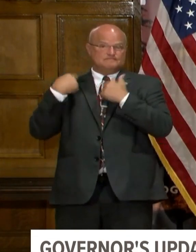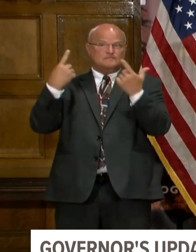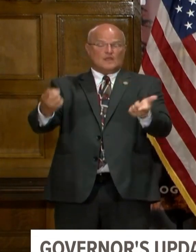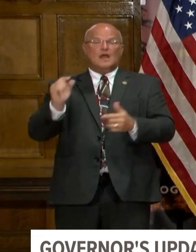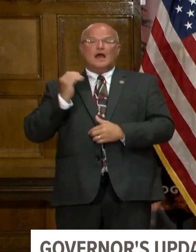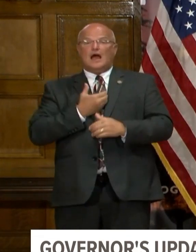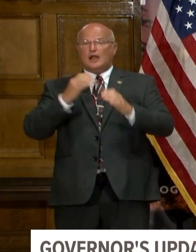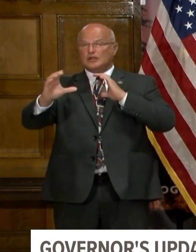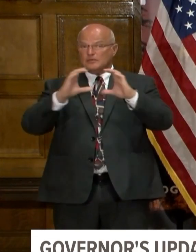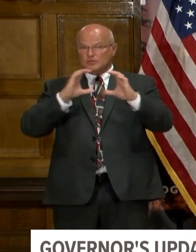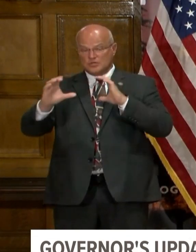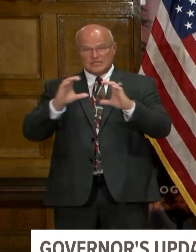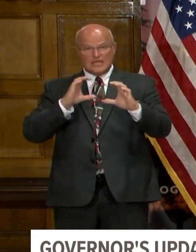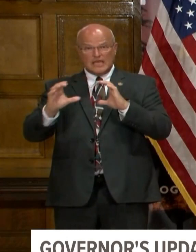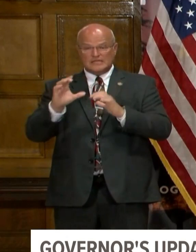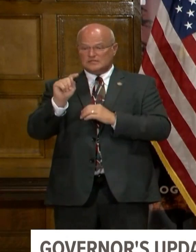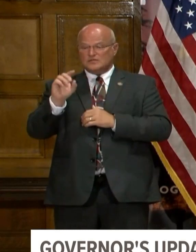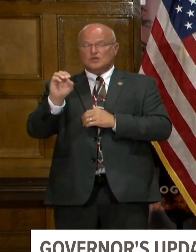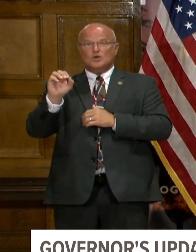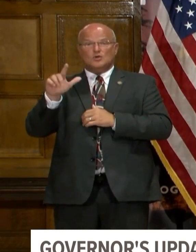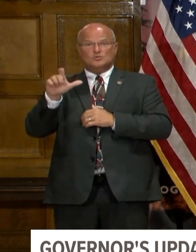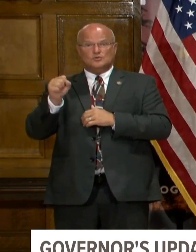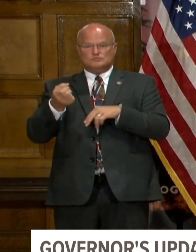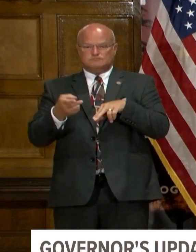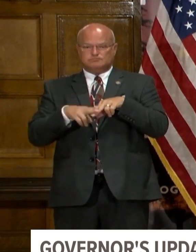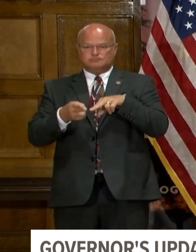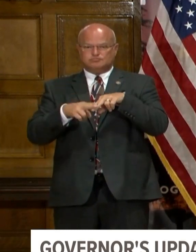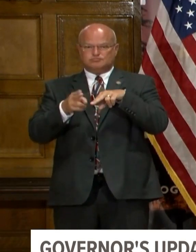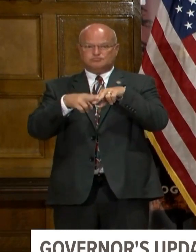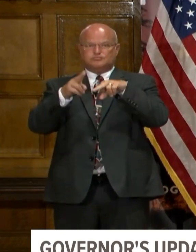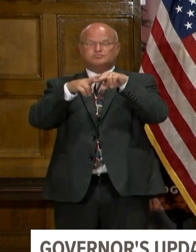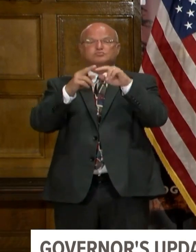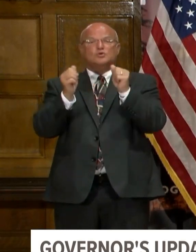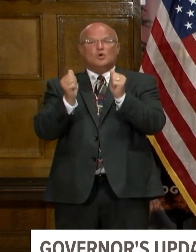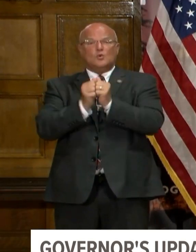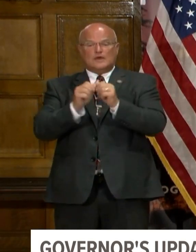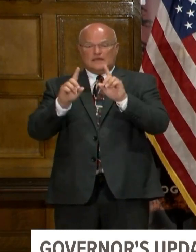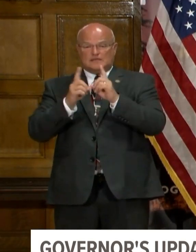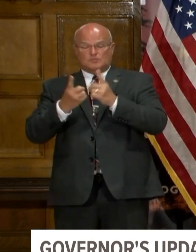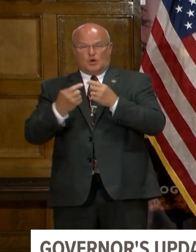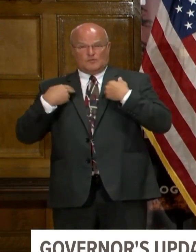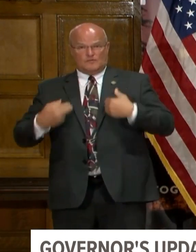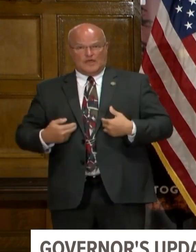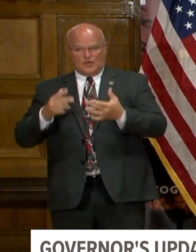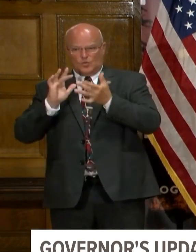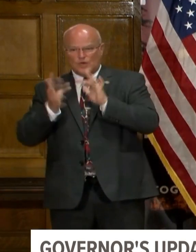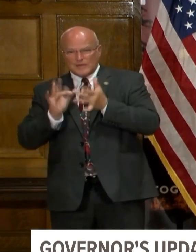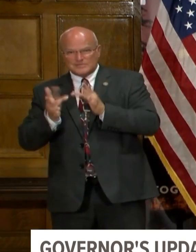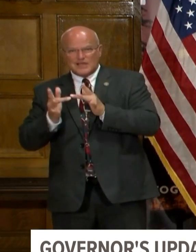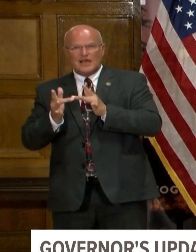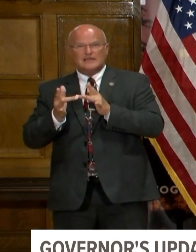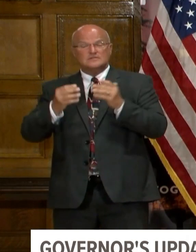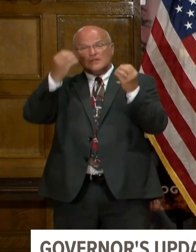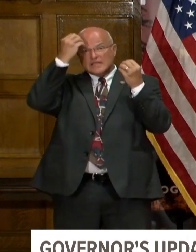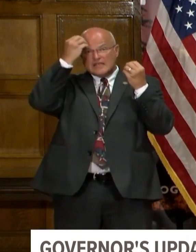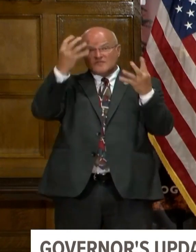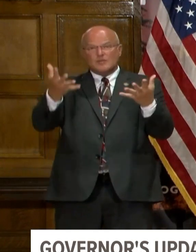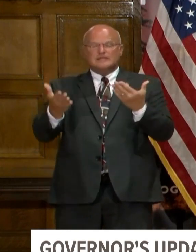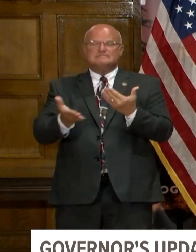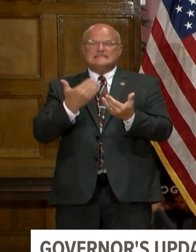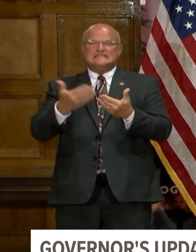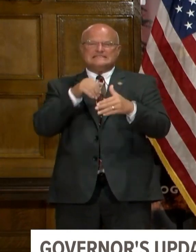our communication tools have increased with the Department of Health website, and so the information is